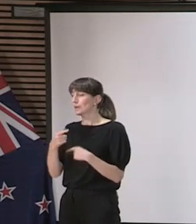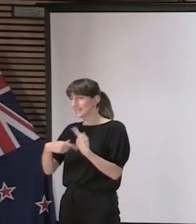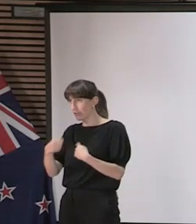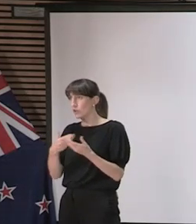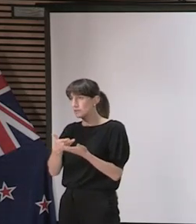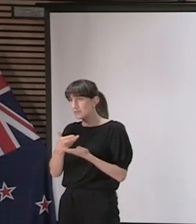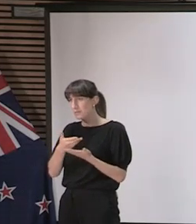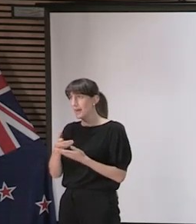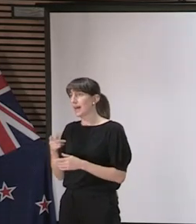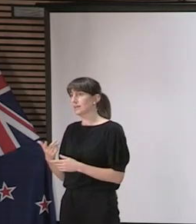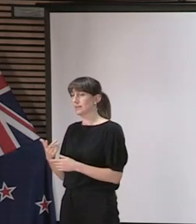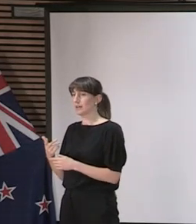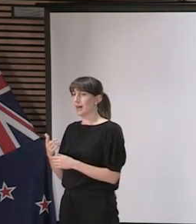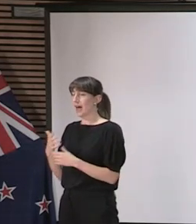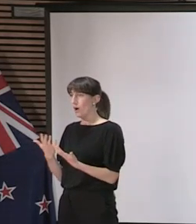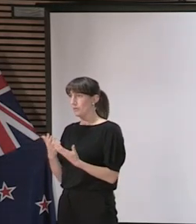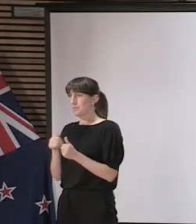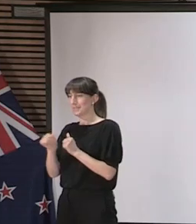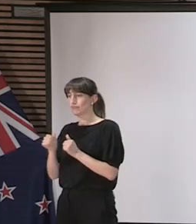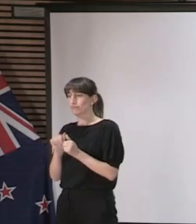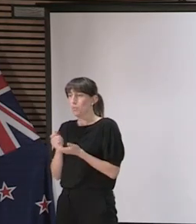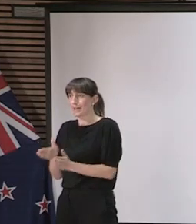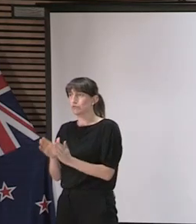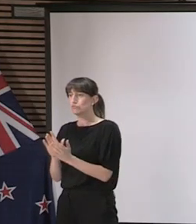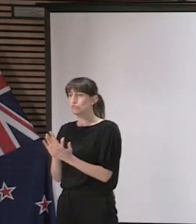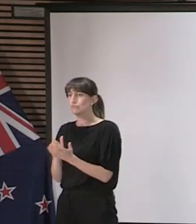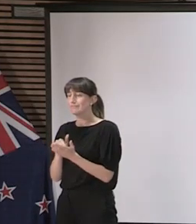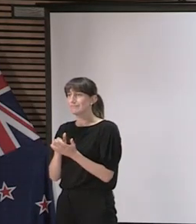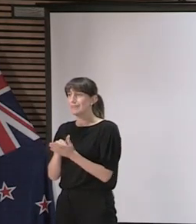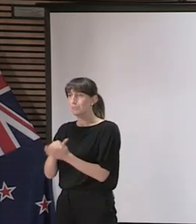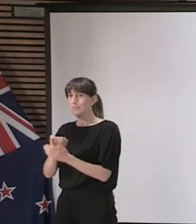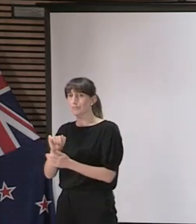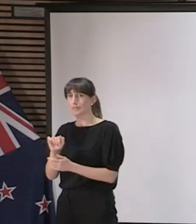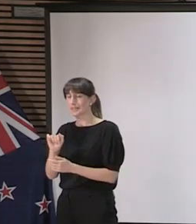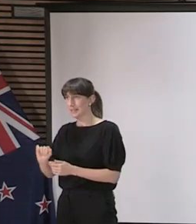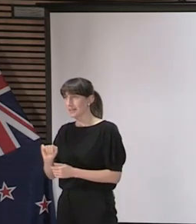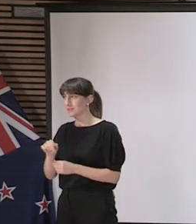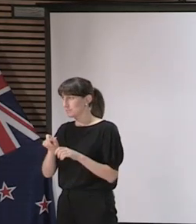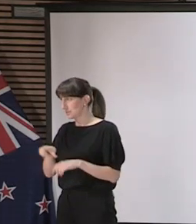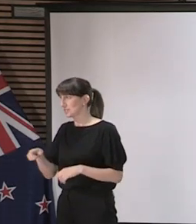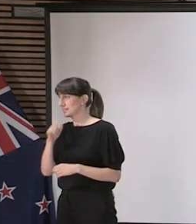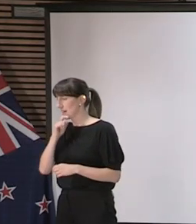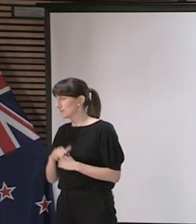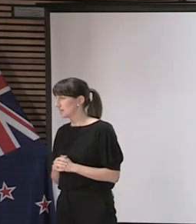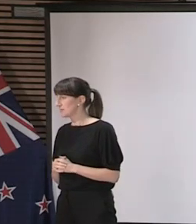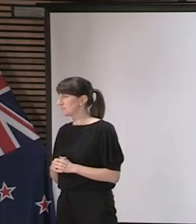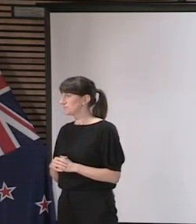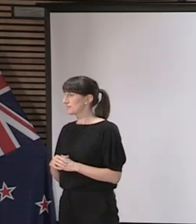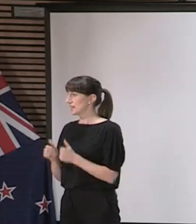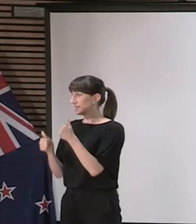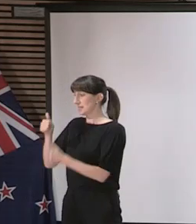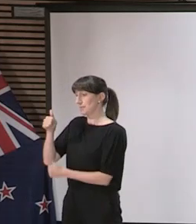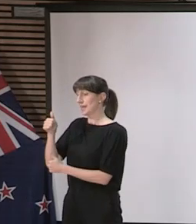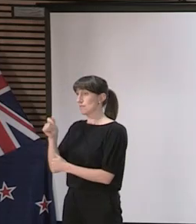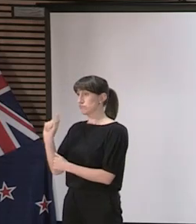staff. Is it safe for the Deputy Prime Minister to return to work? Well, what I'd refer you back to is when the Prime Minister